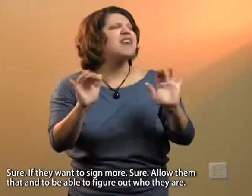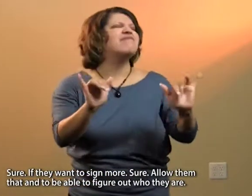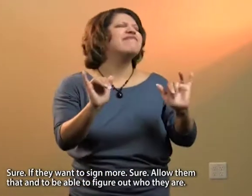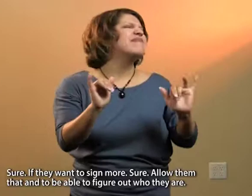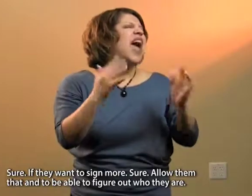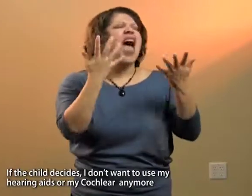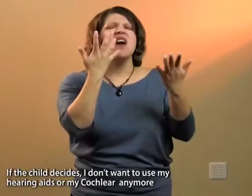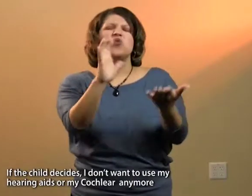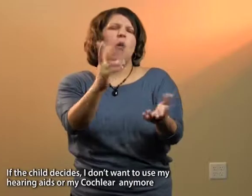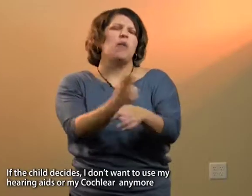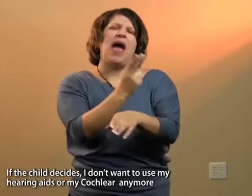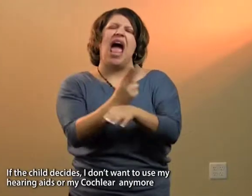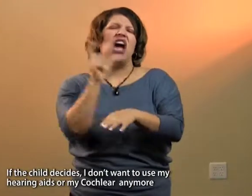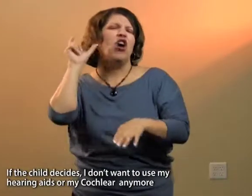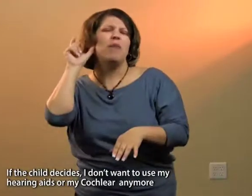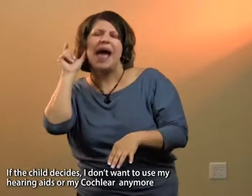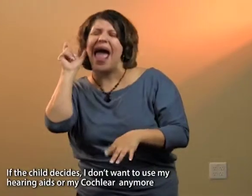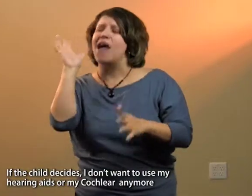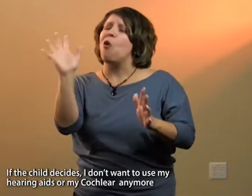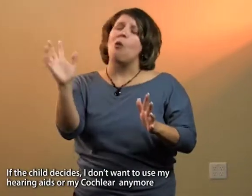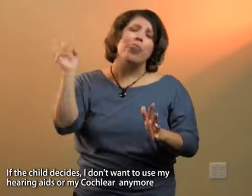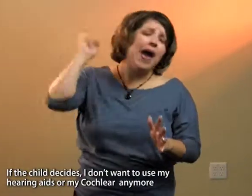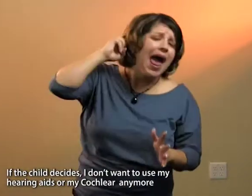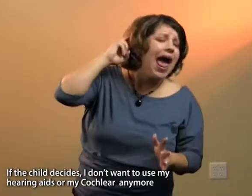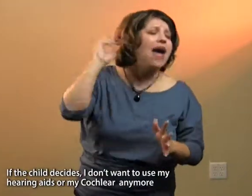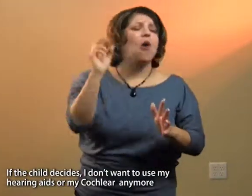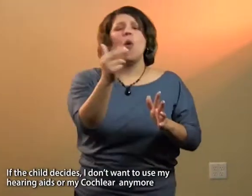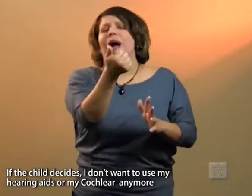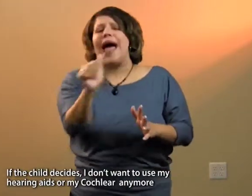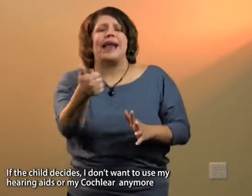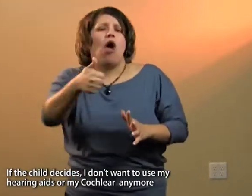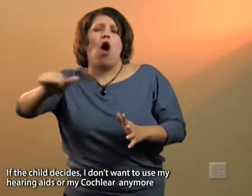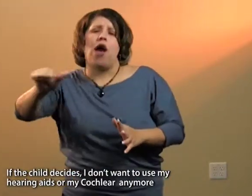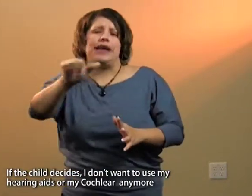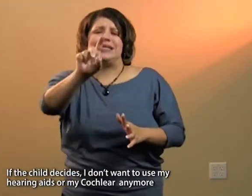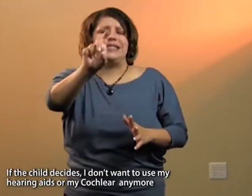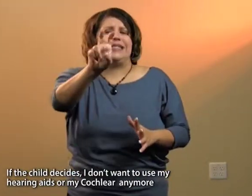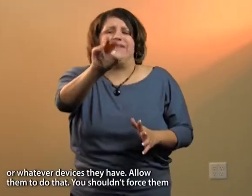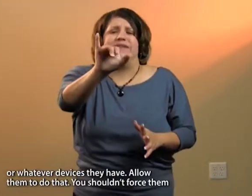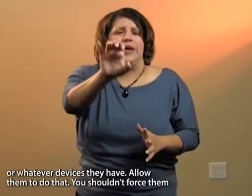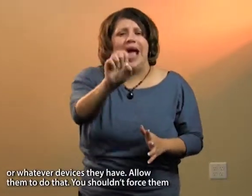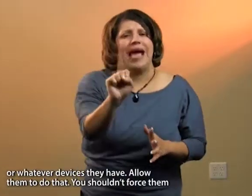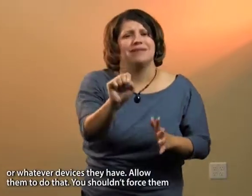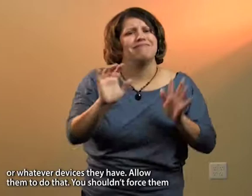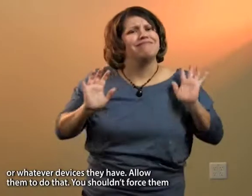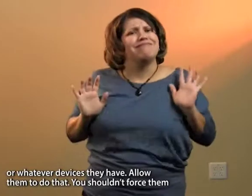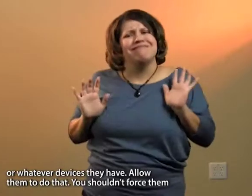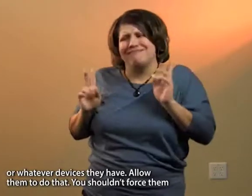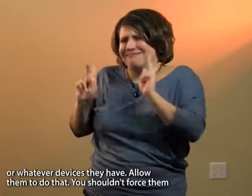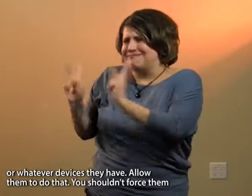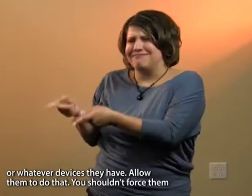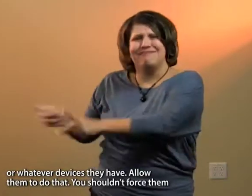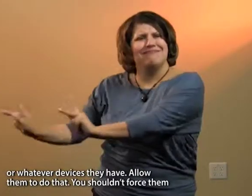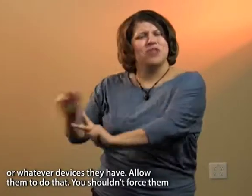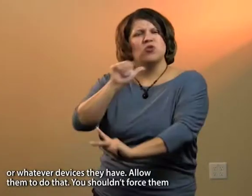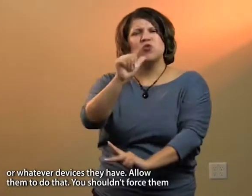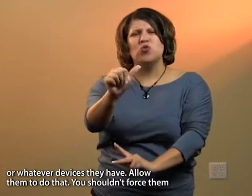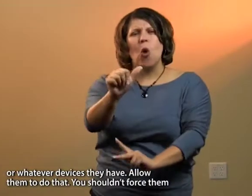if this child just decides i don't want to use my hearing aids or my cochlear anymore or whatever devices they have